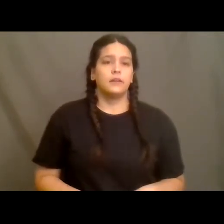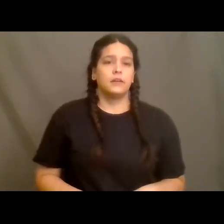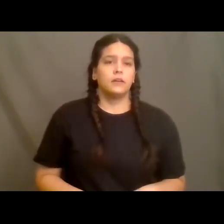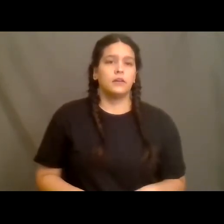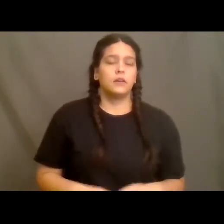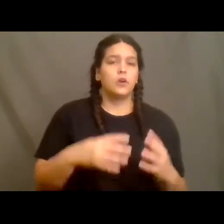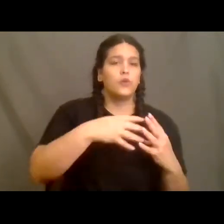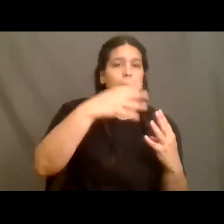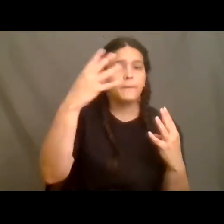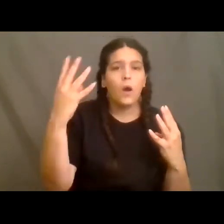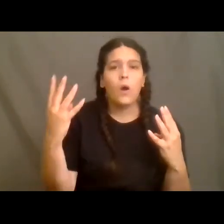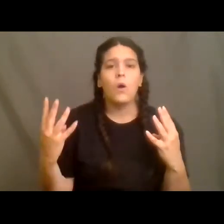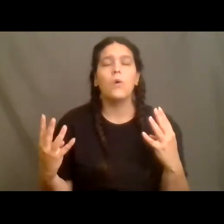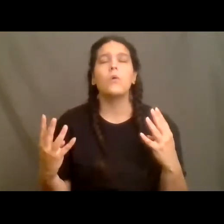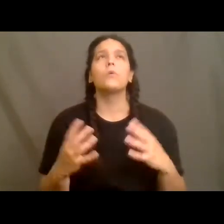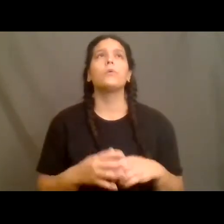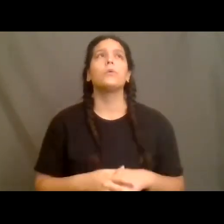rainbow,